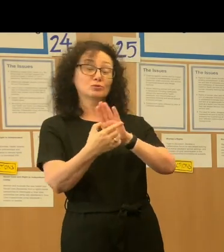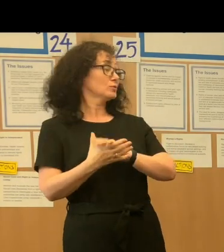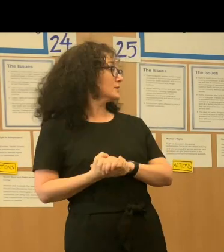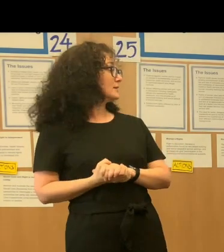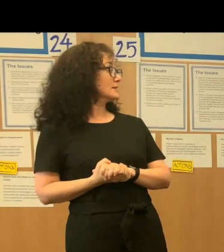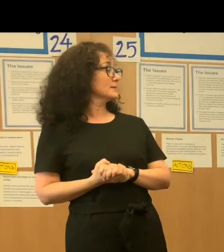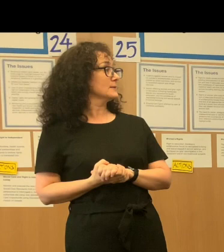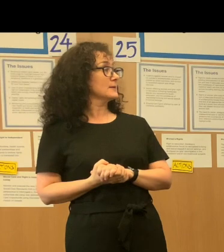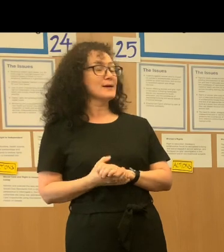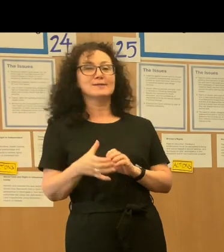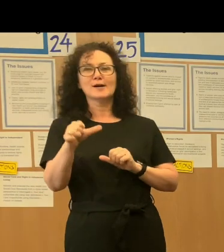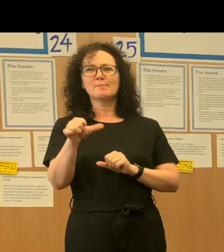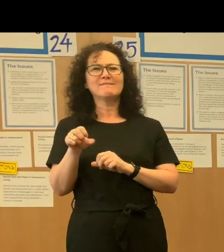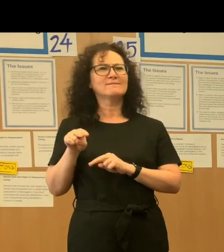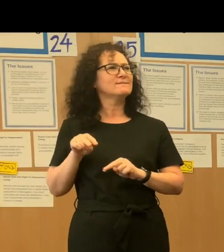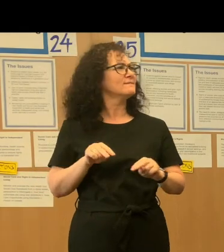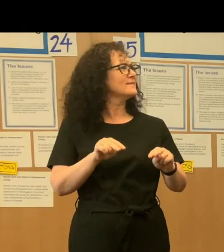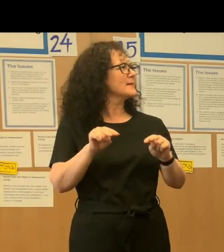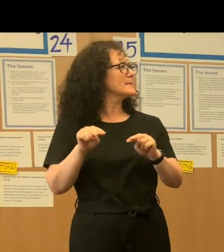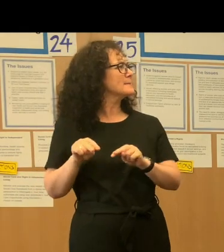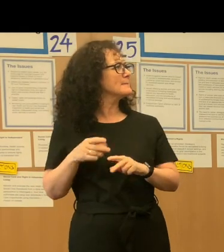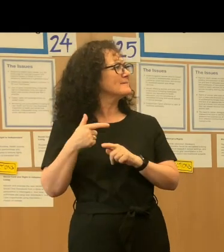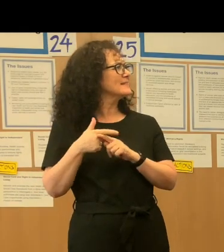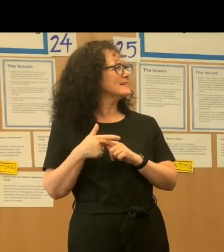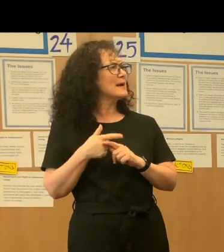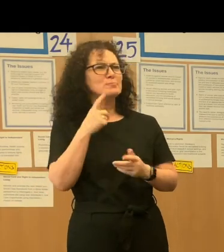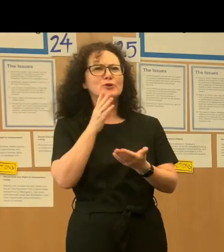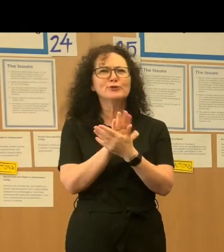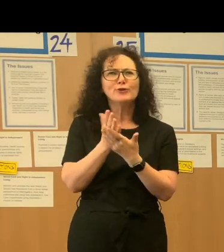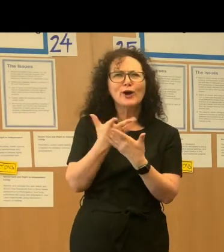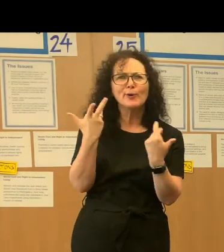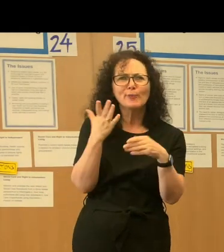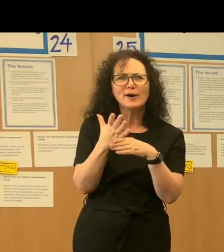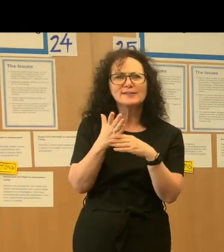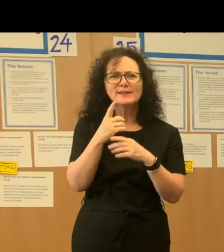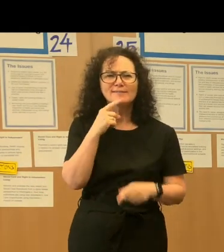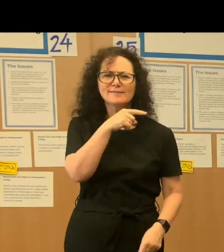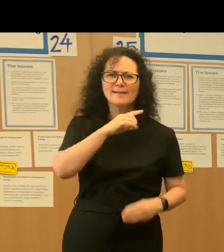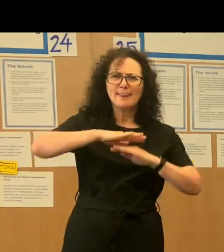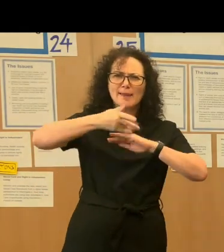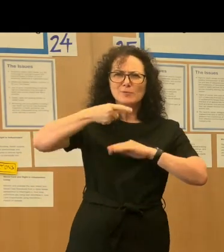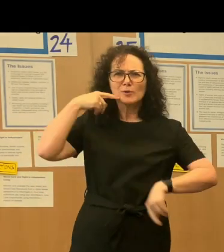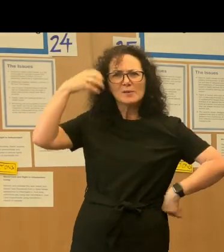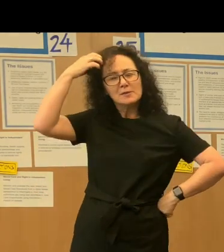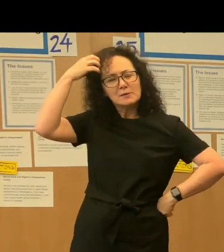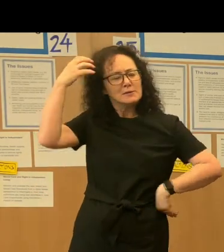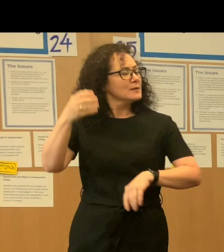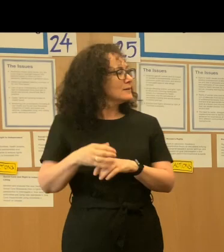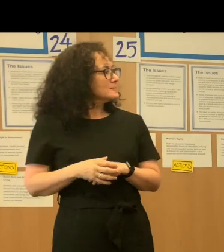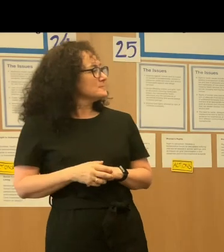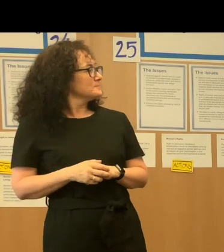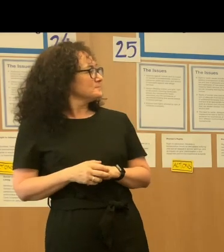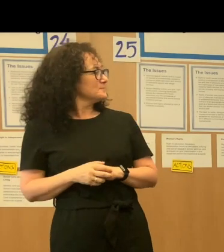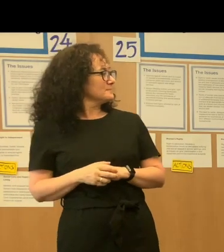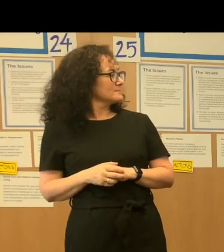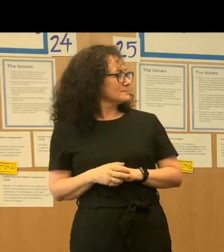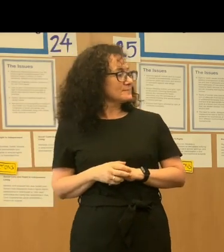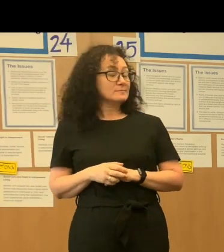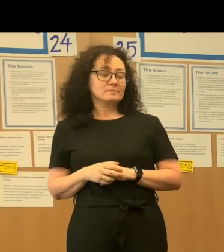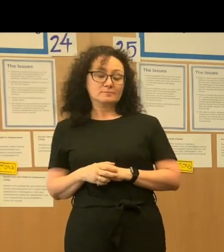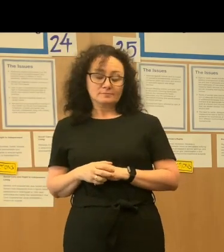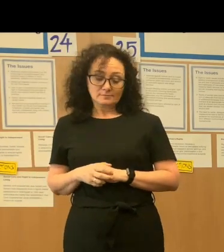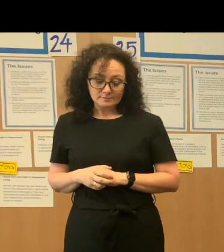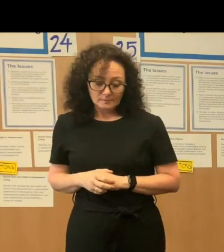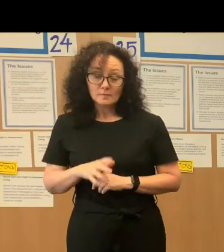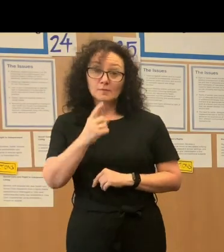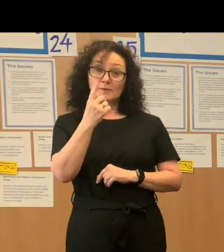a quick film. I'm not sure how I'm going to run over to the laptop and do this at the same time. Anyway, so one